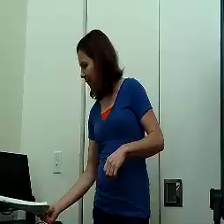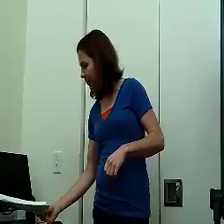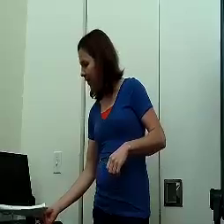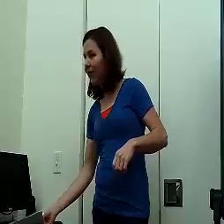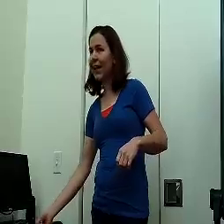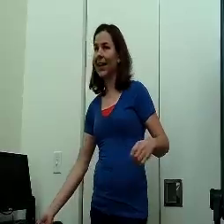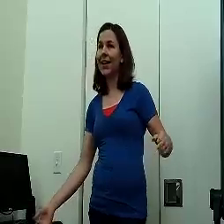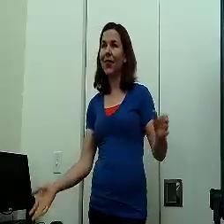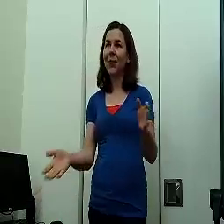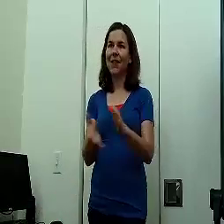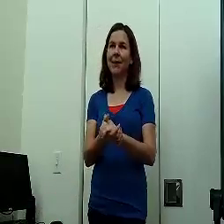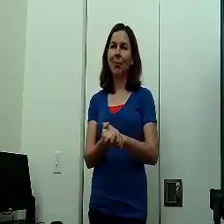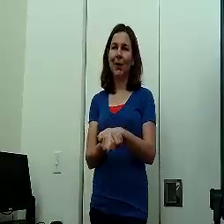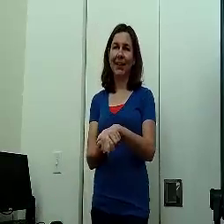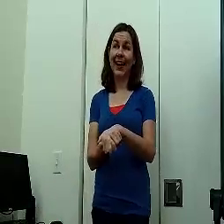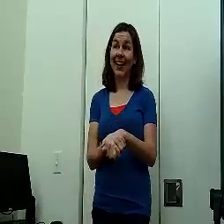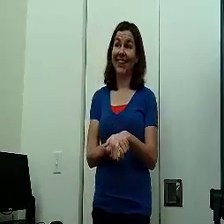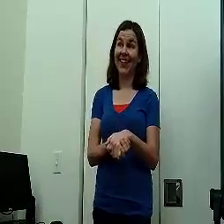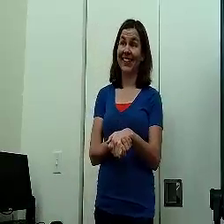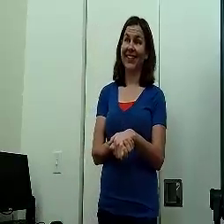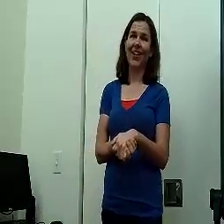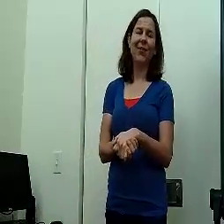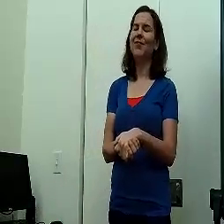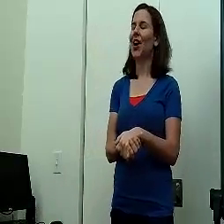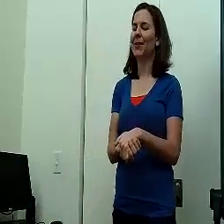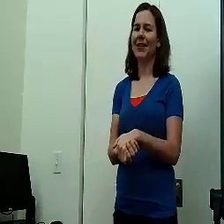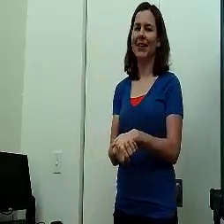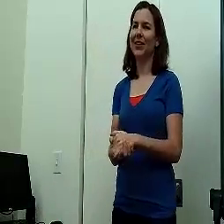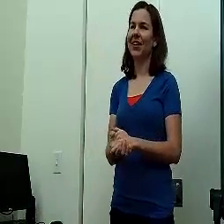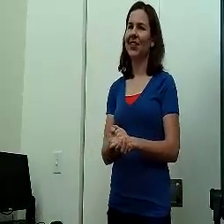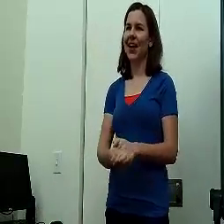Yep. Okay, another one important to sign correctly, and we talked about this earlier today.